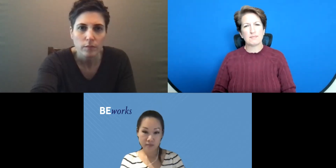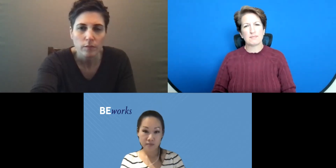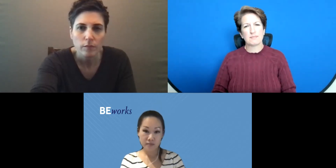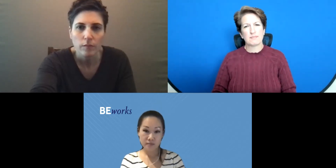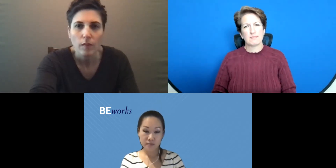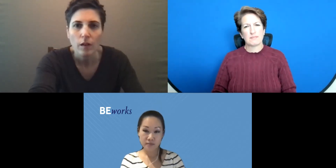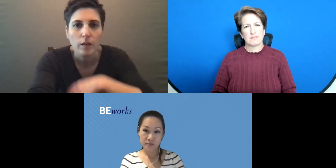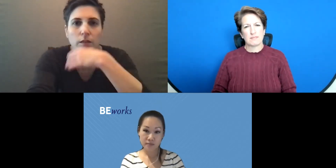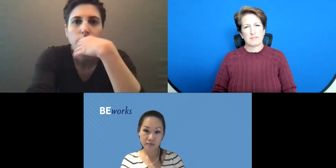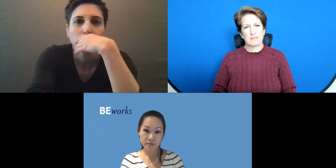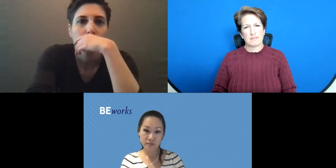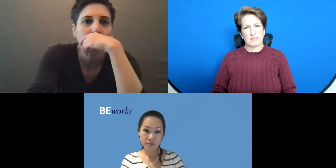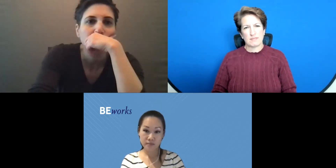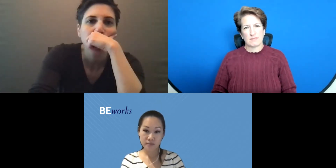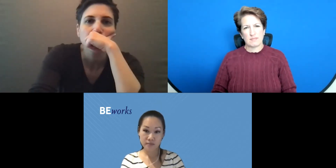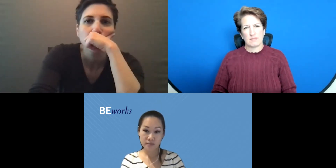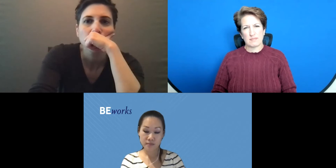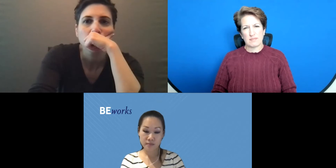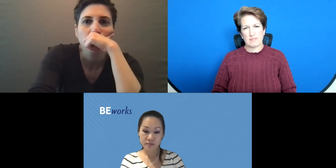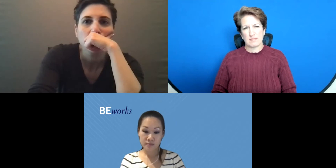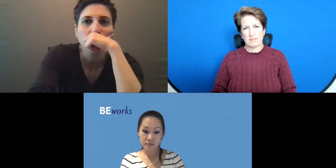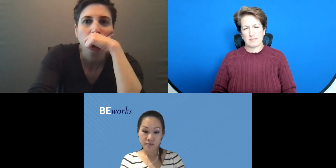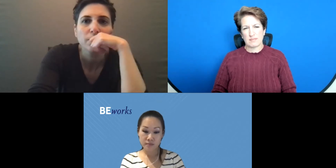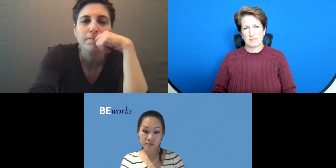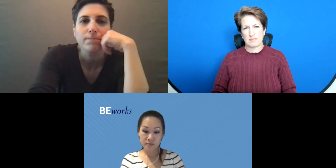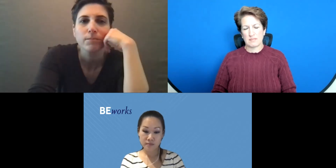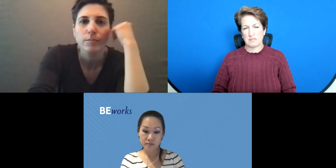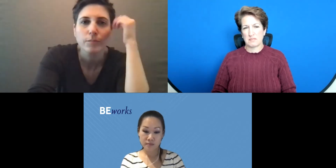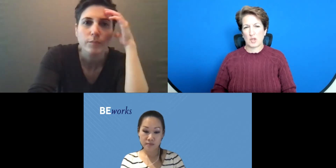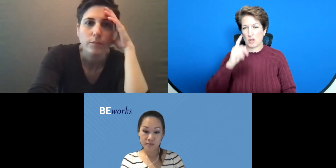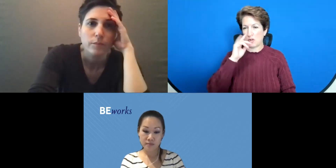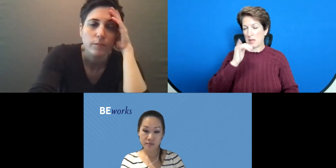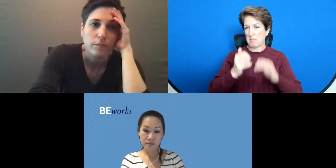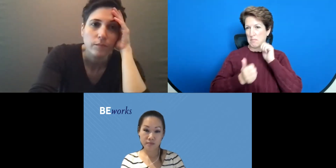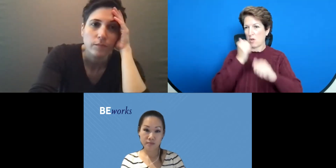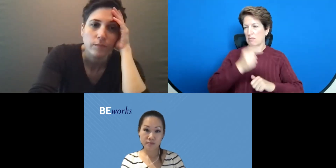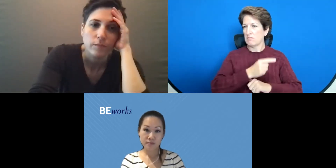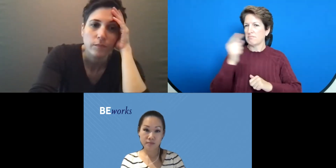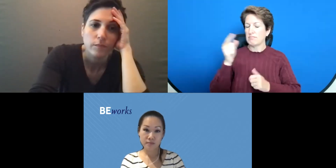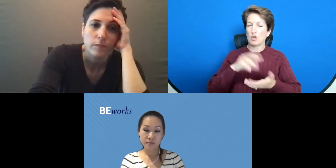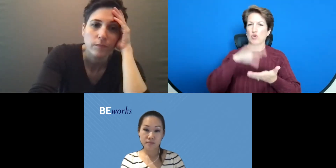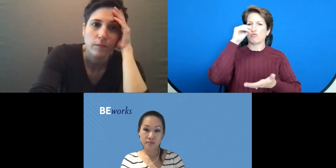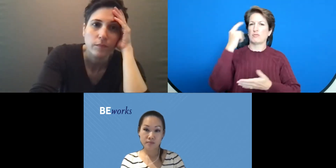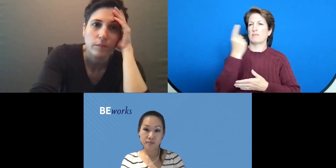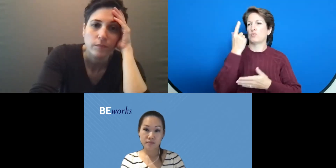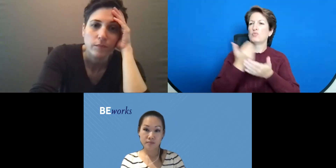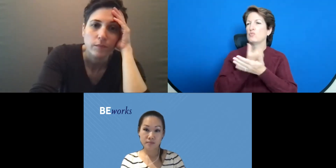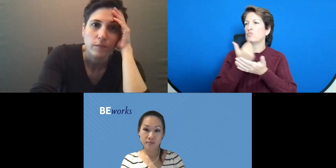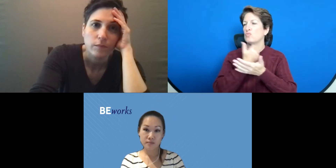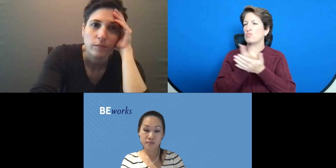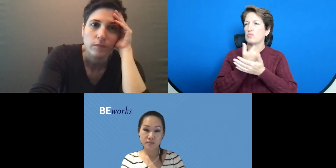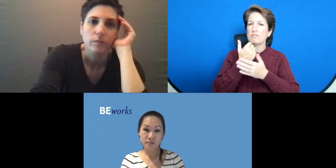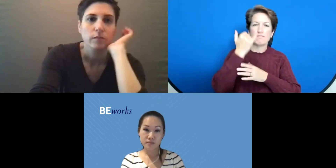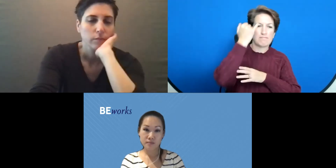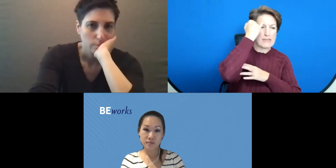Great. So it looks like almost everyone got so much out of today's session in terms of tips and information and